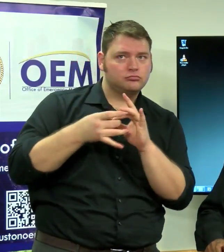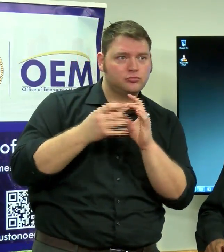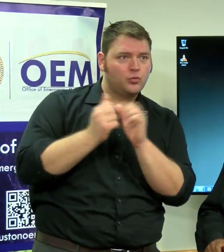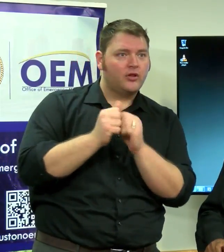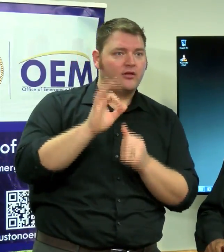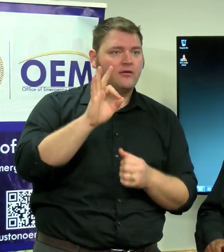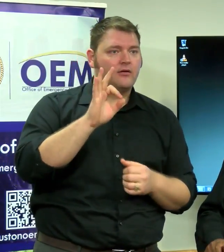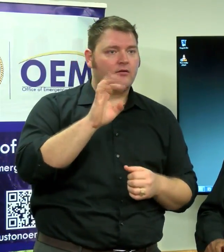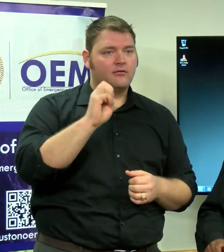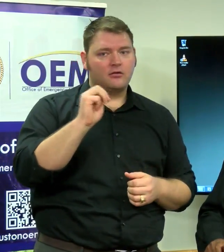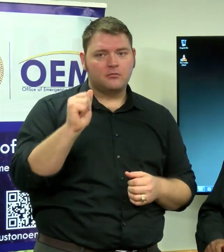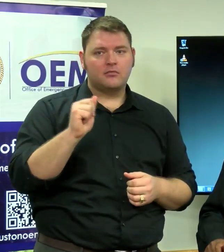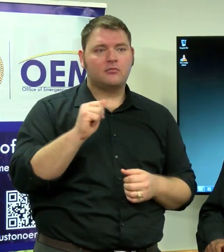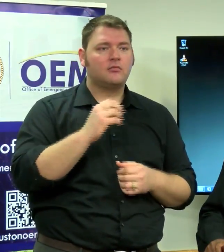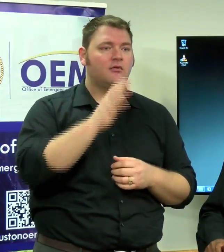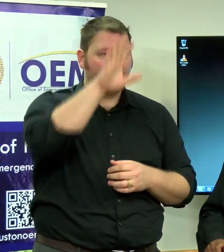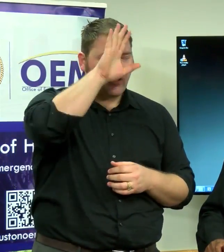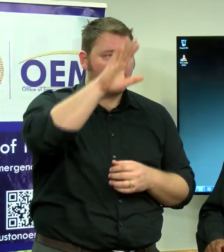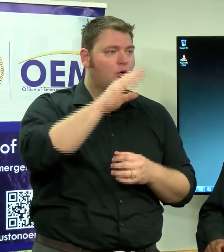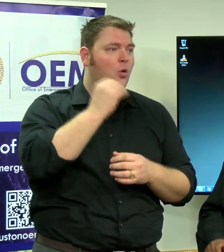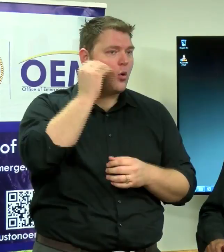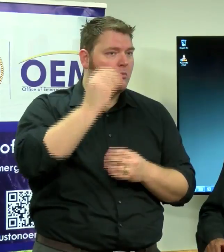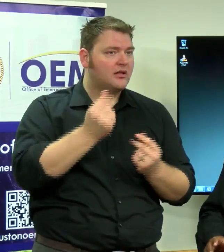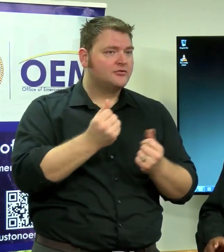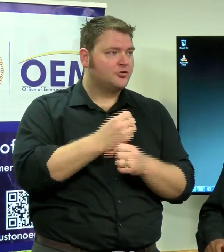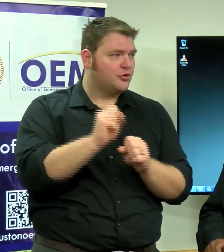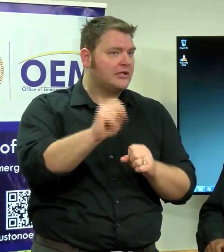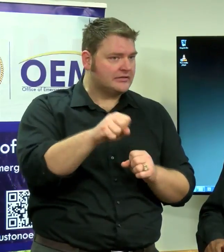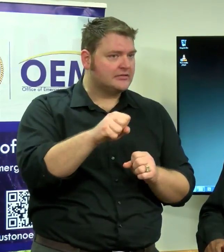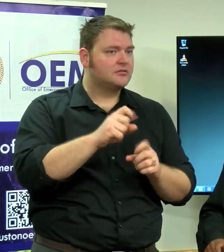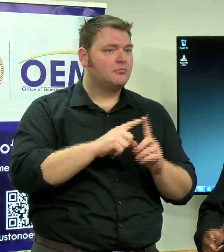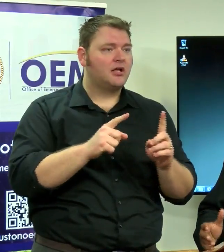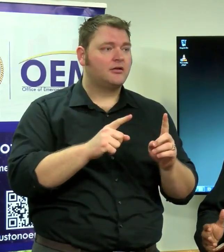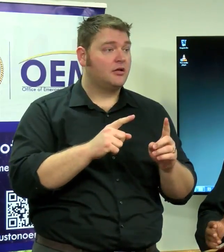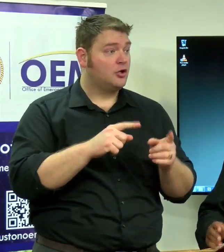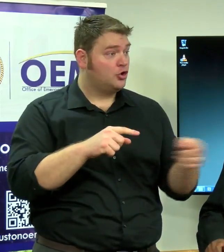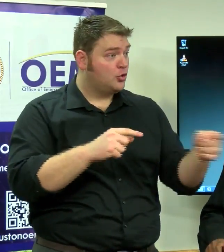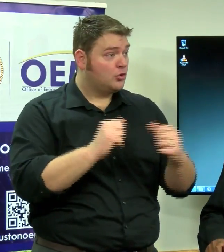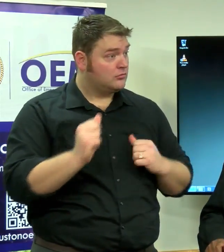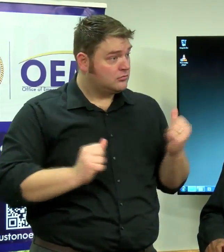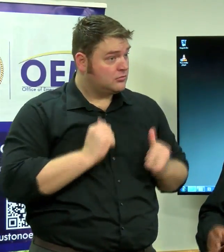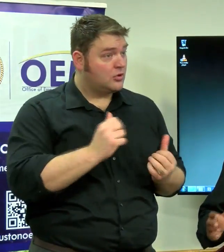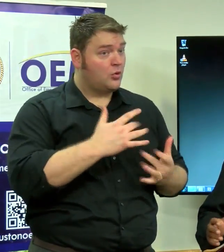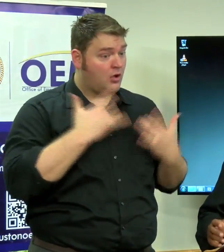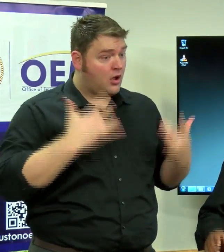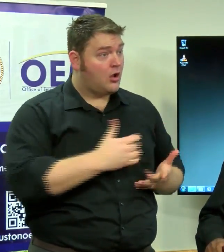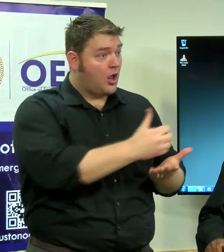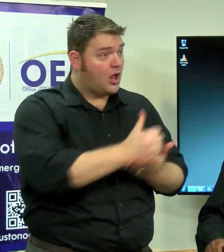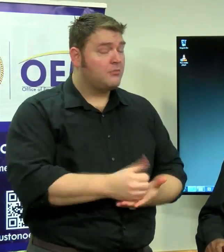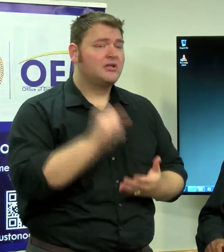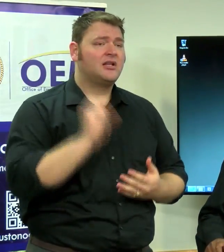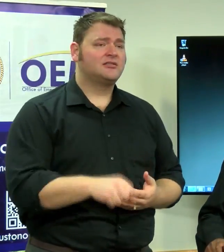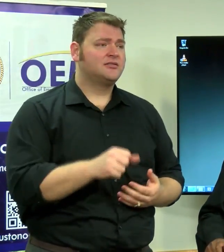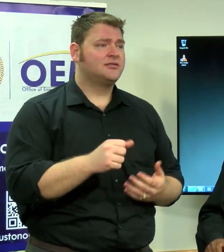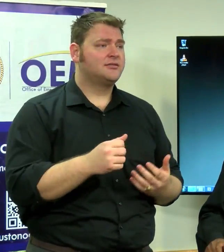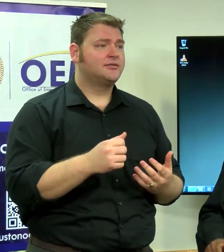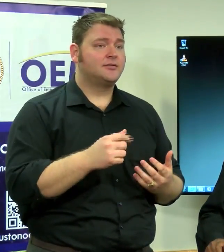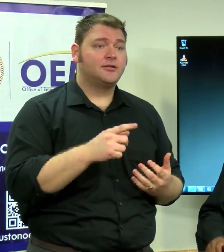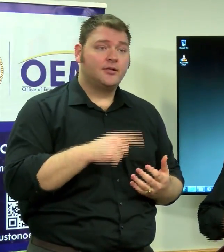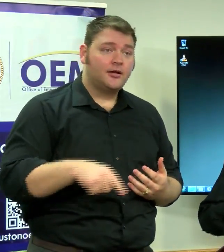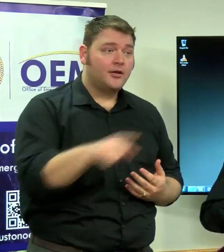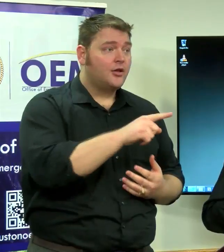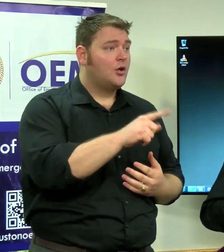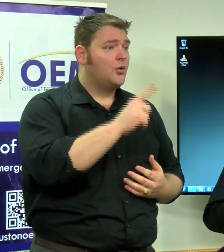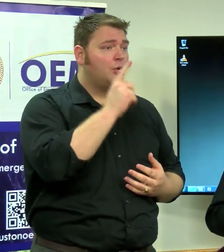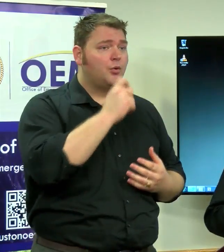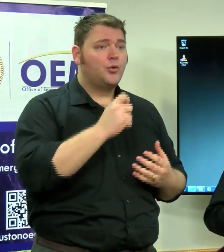been and I can't say thank you enough to neighbors, Houstonians, Samaritans, who have simply stepped